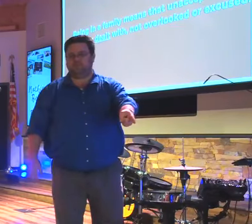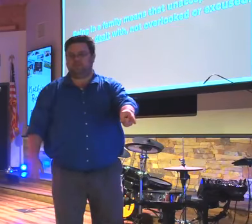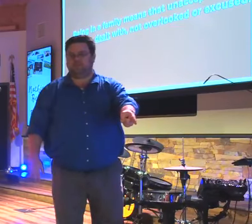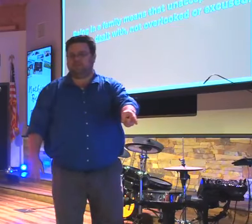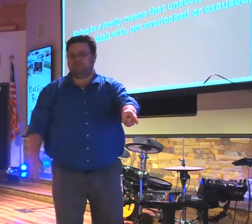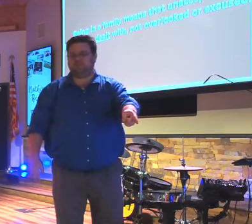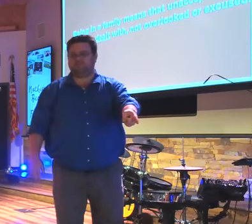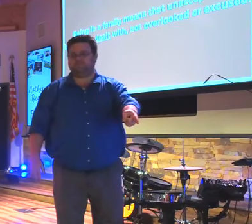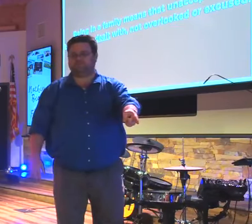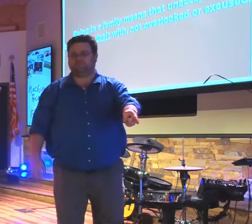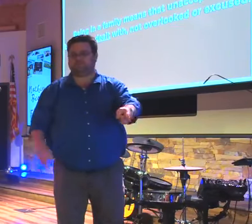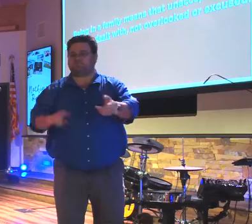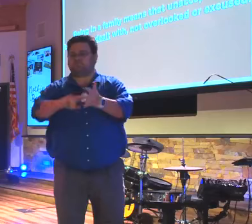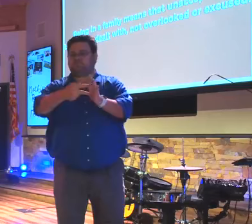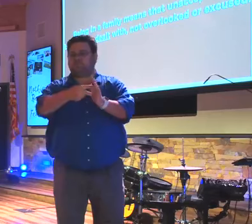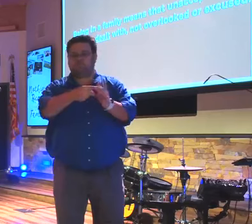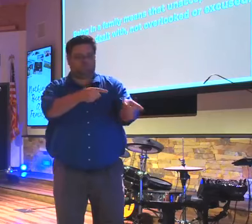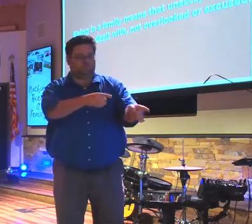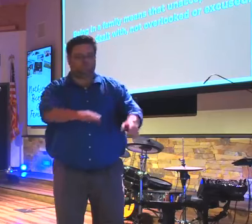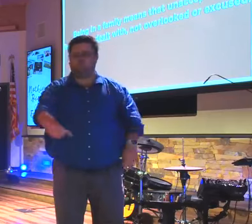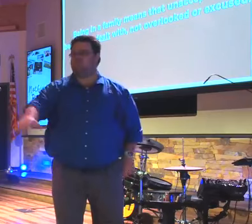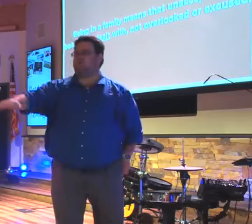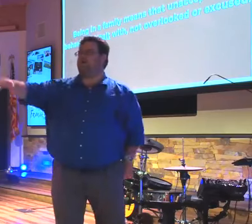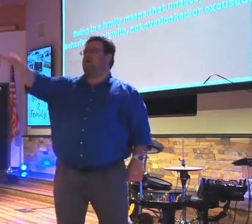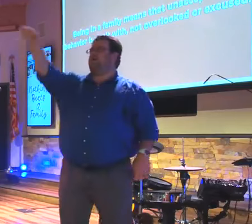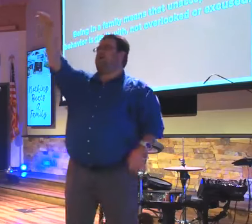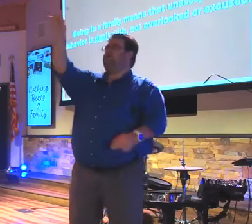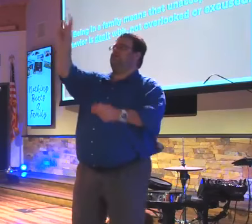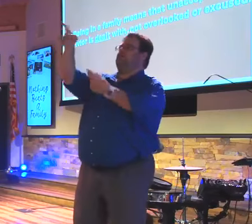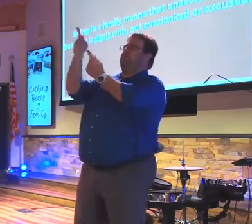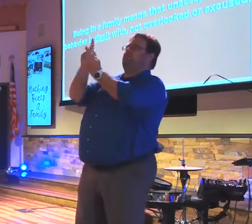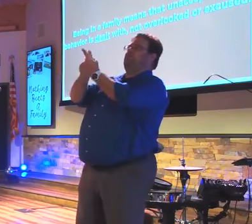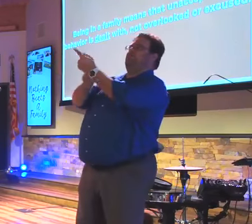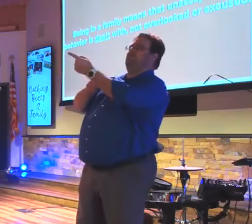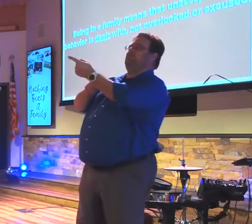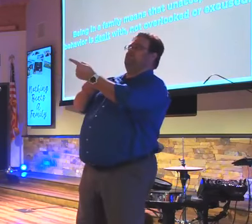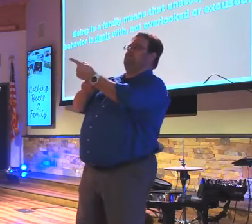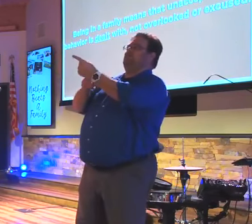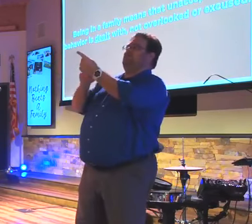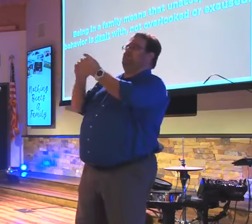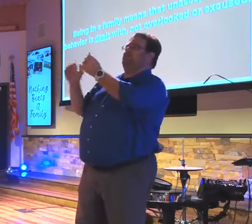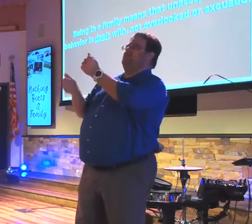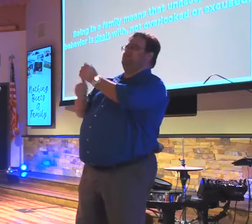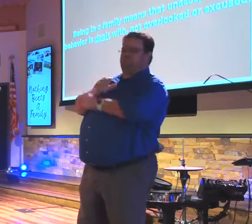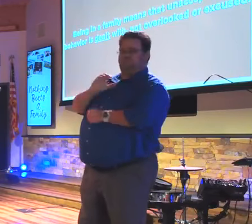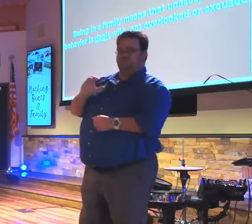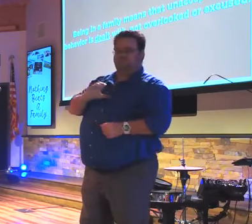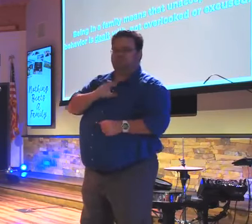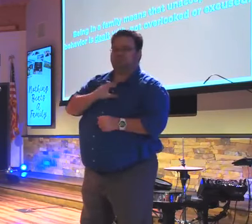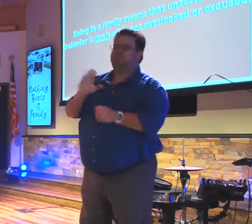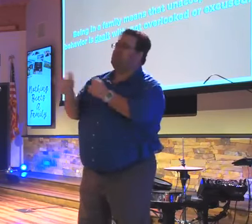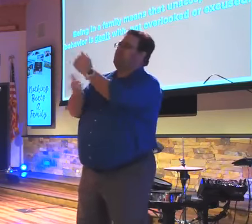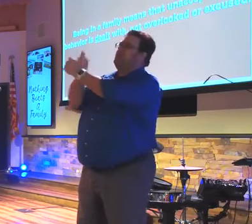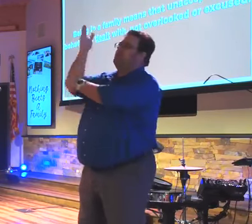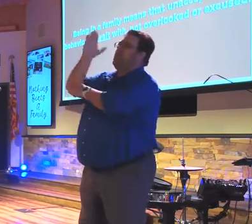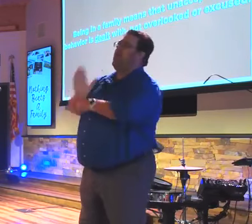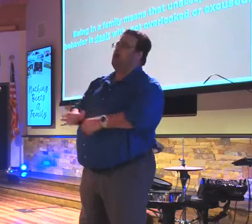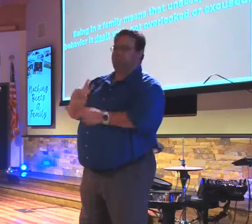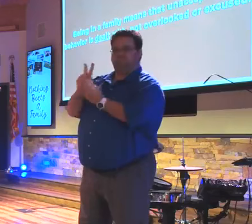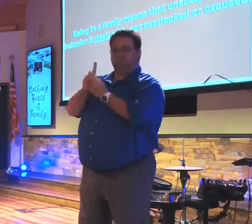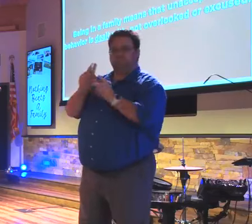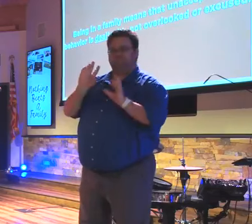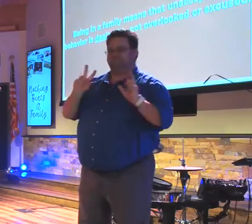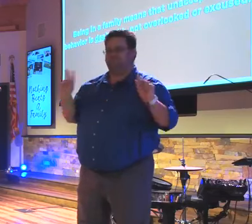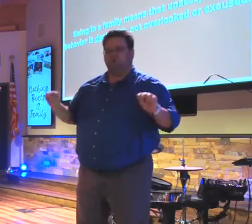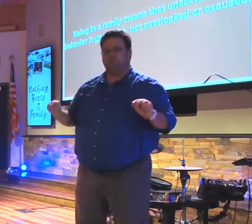ensure that your child will grow up to be a model citizen and a godly Christ follower? No. But it does